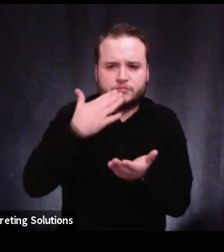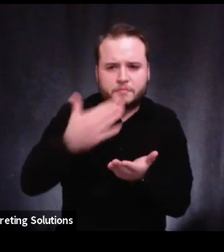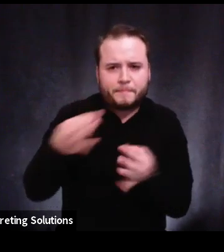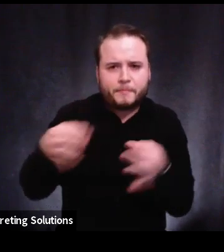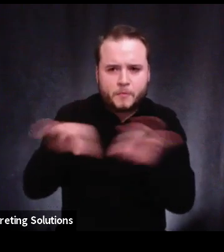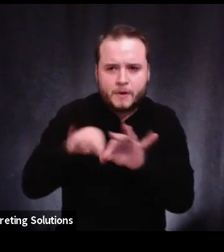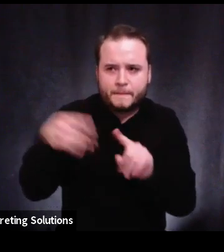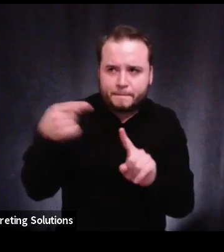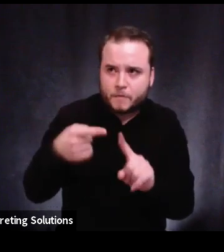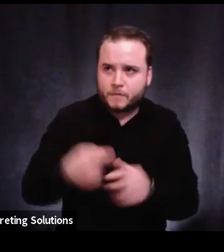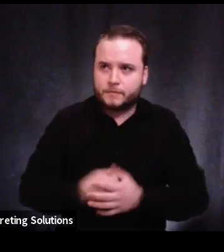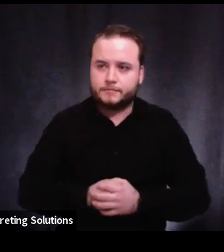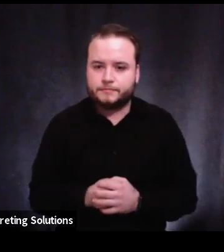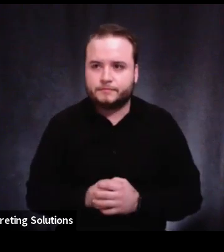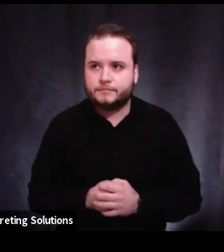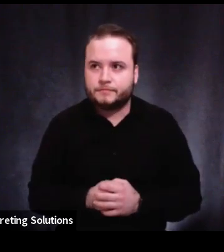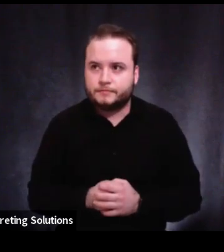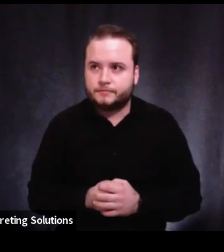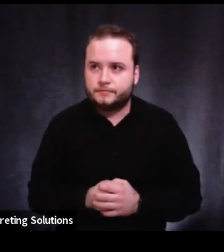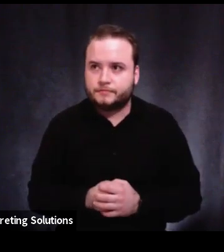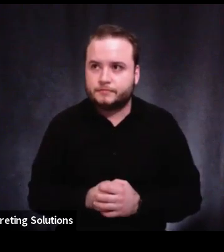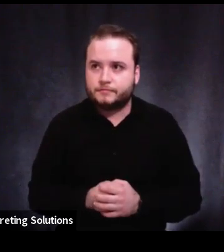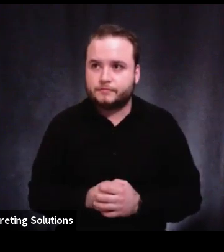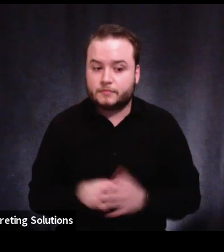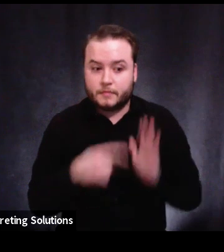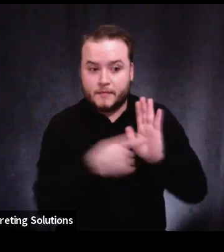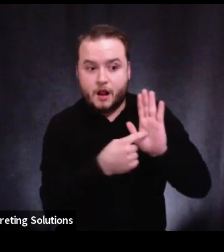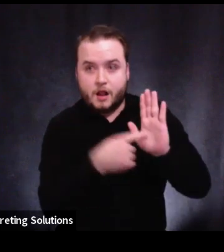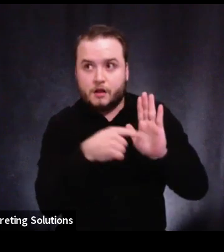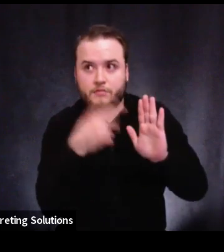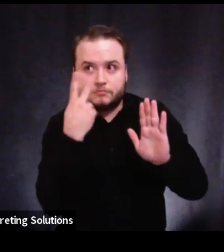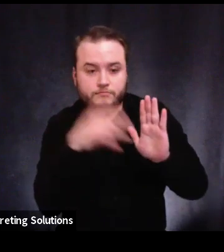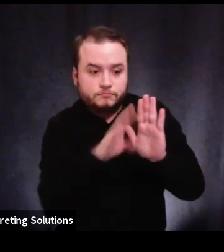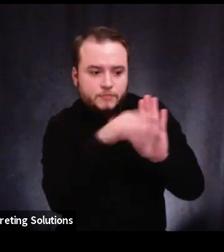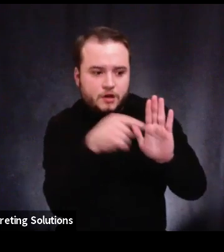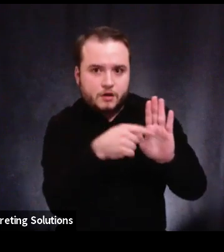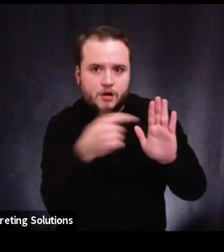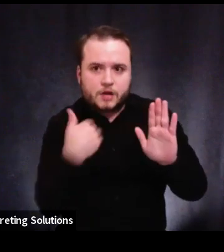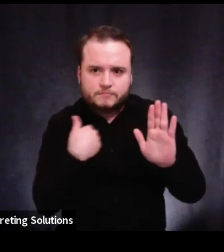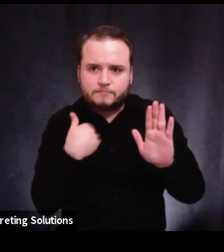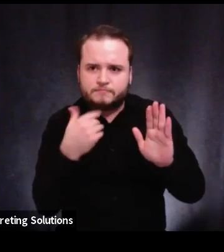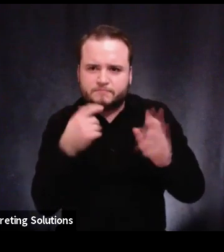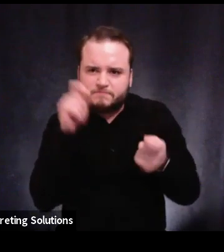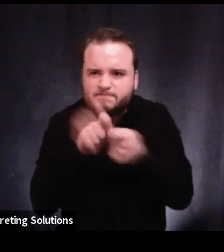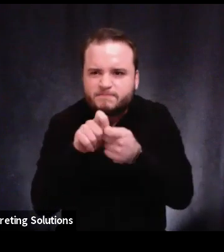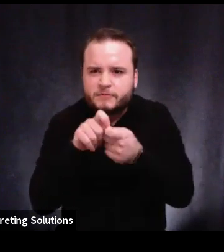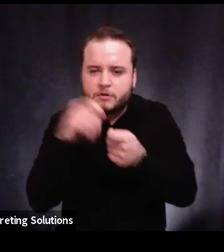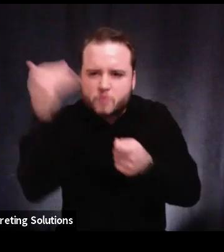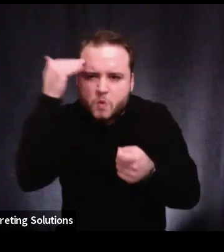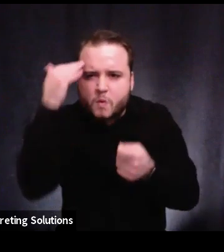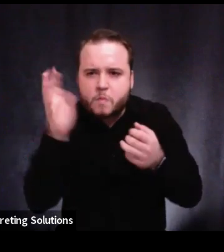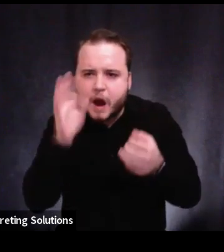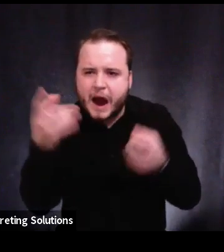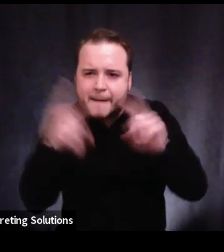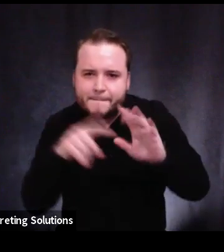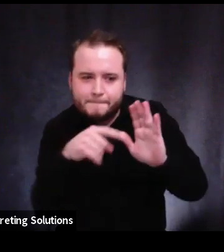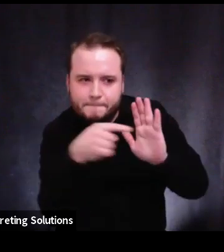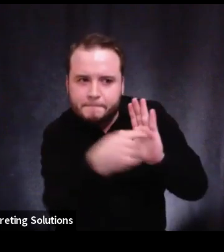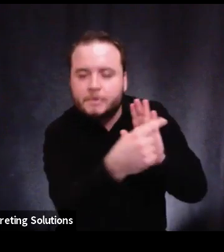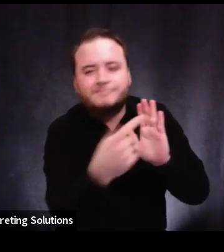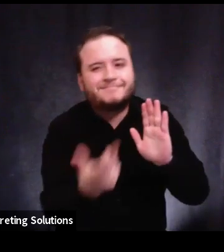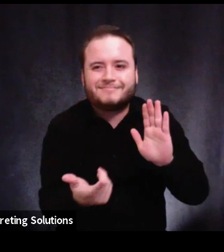to predict a specific outcome, nor have we tried to model precisely what the governor's order was. And Stefan can describe